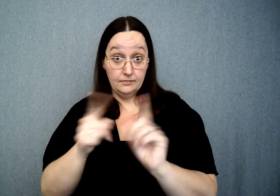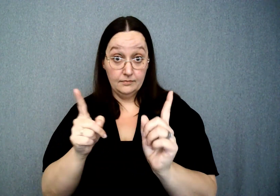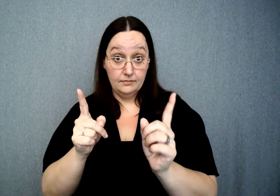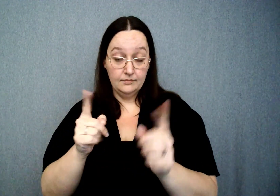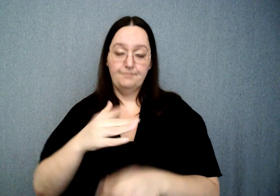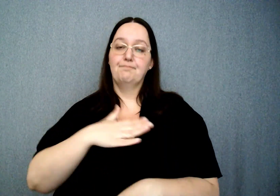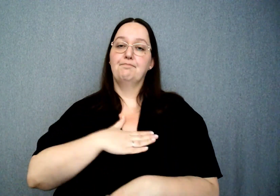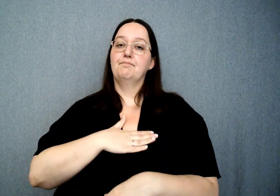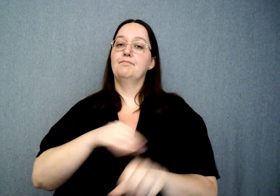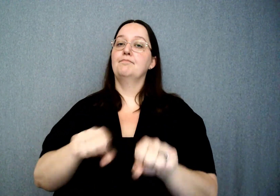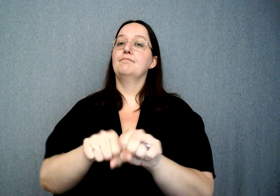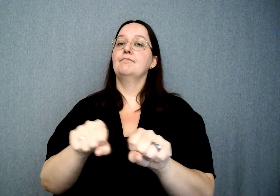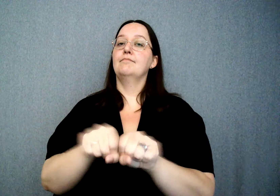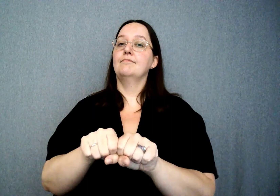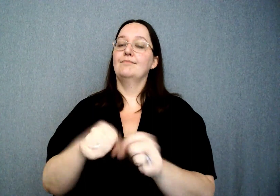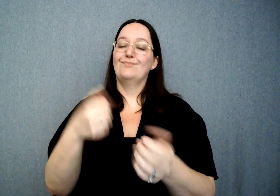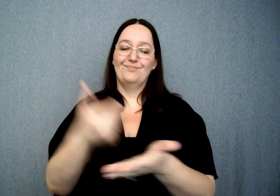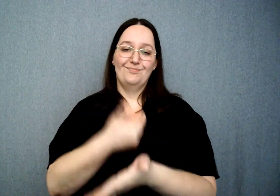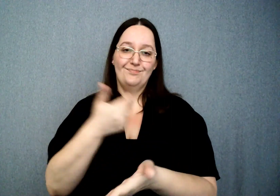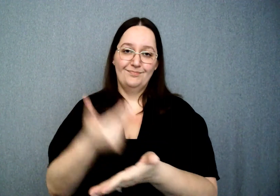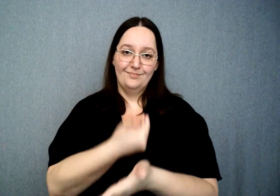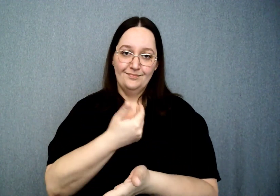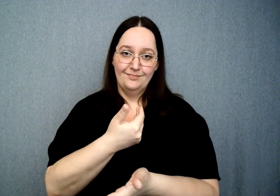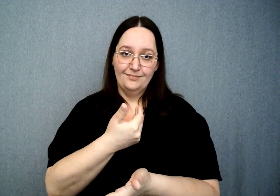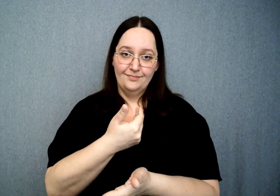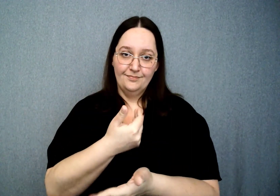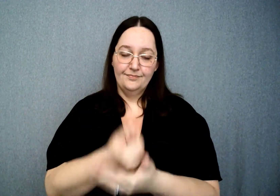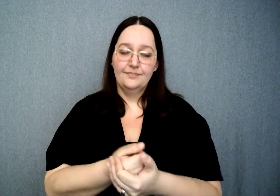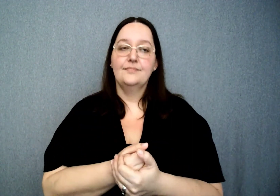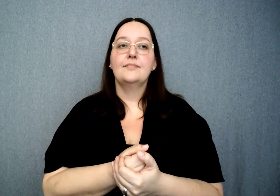twice after the noun. My shoes, new, twice.